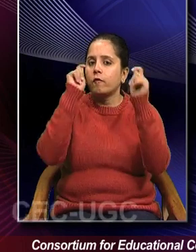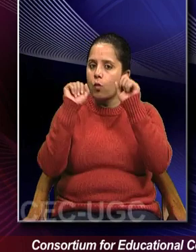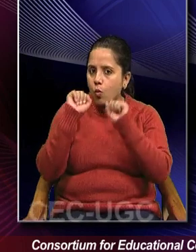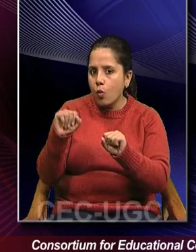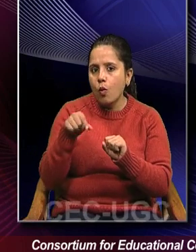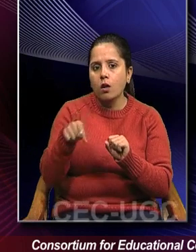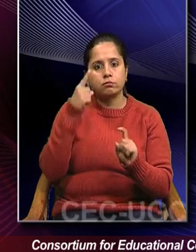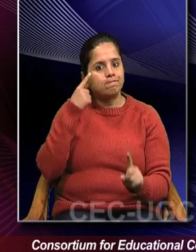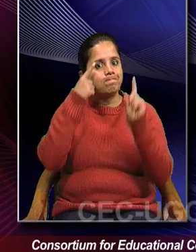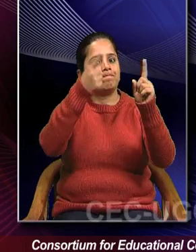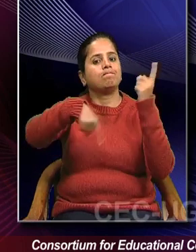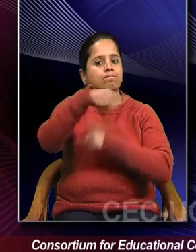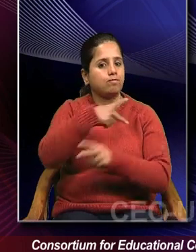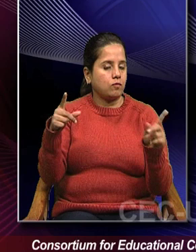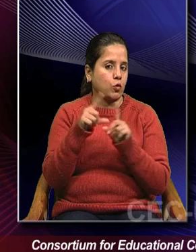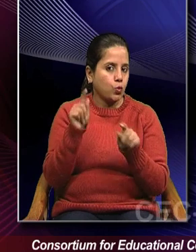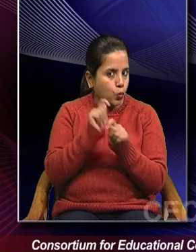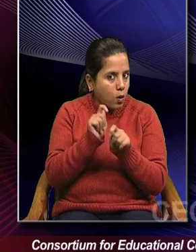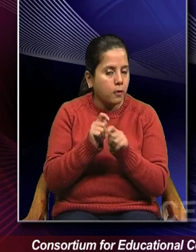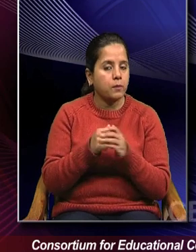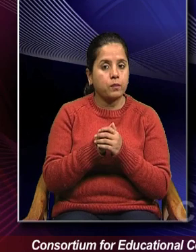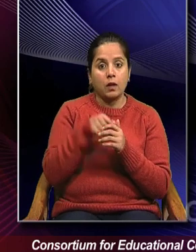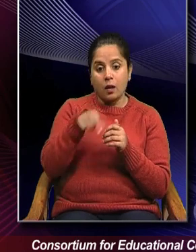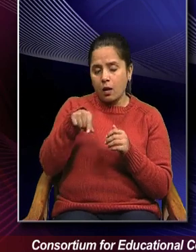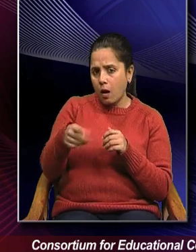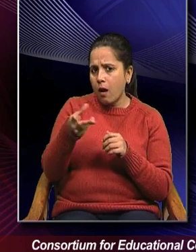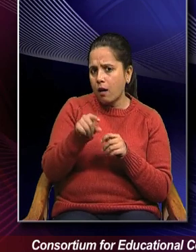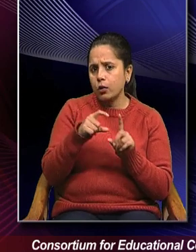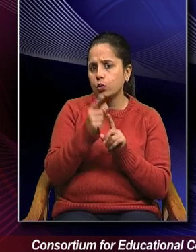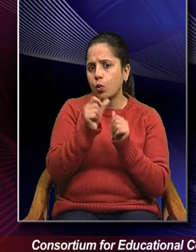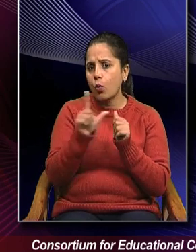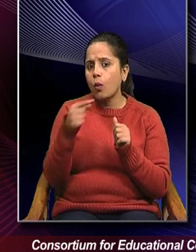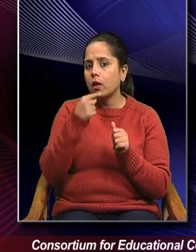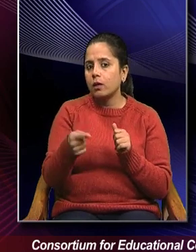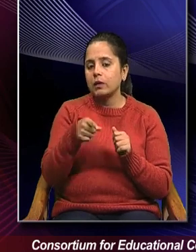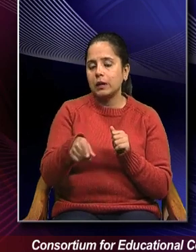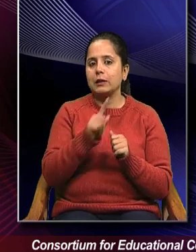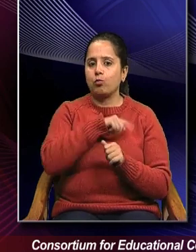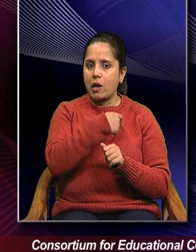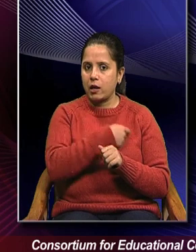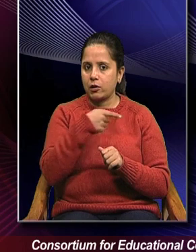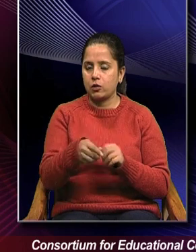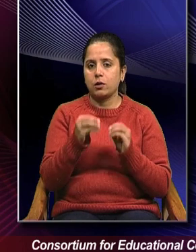of their ambitions. And Doyle has again talked about the Spanish and the British